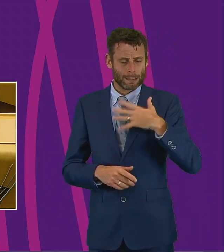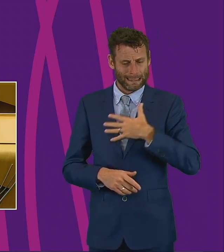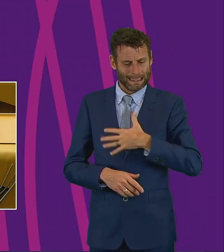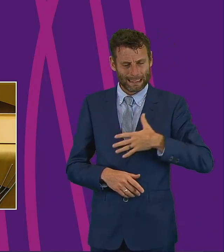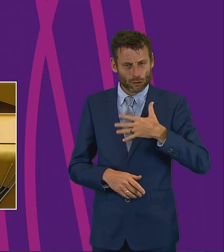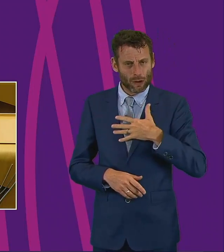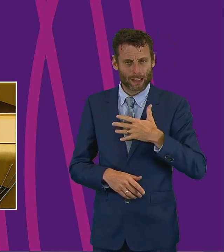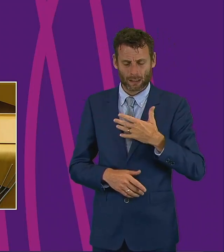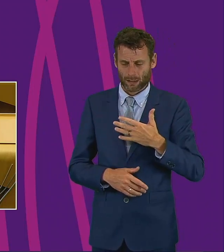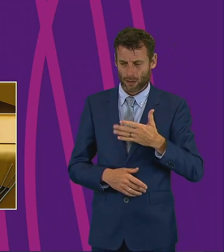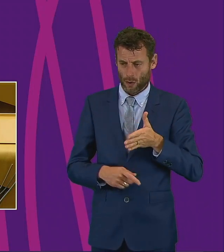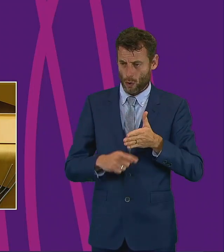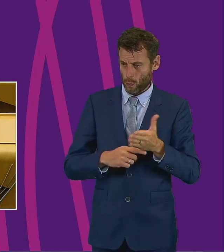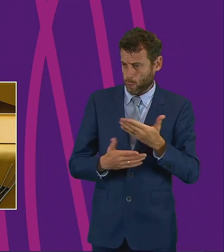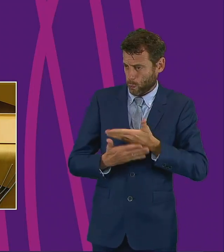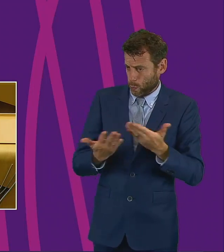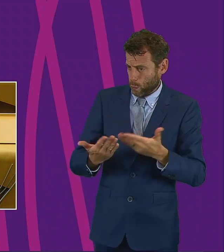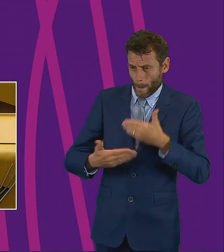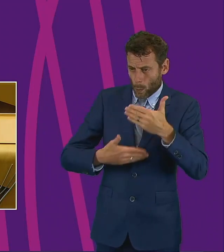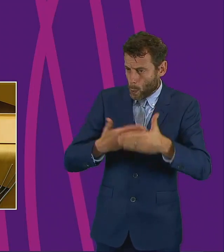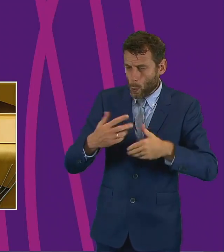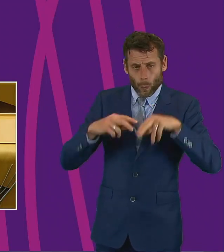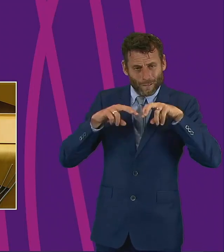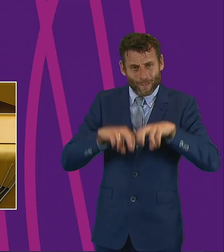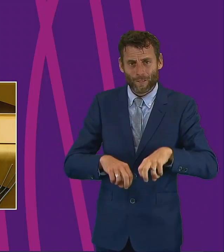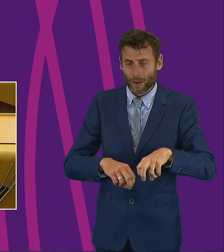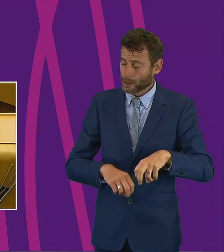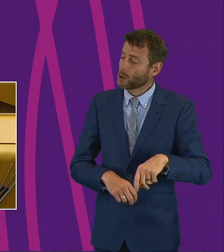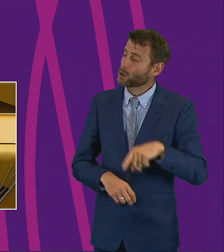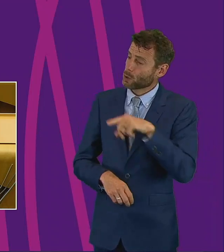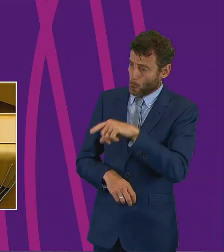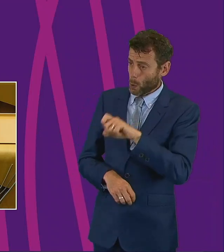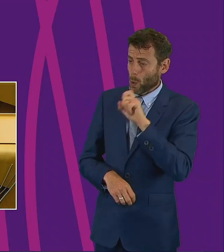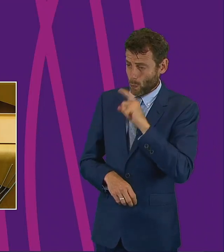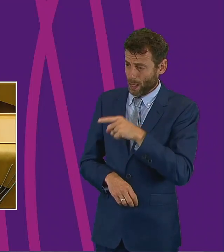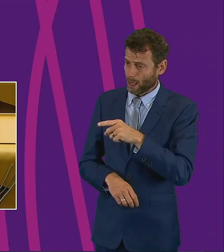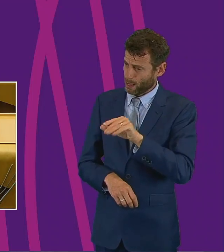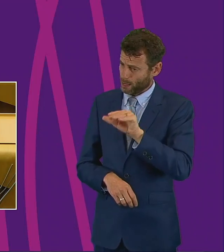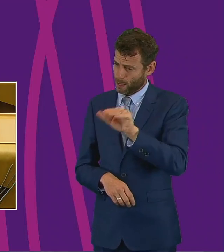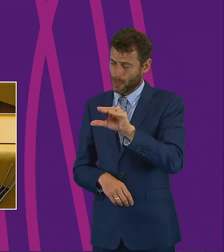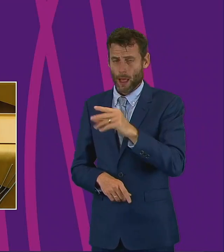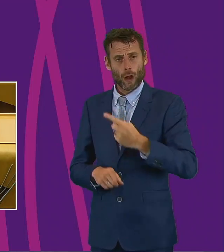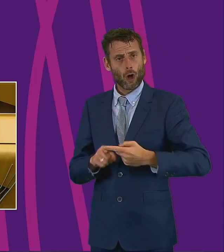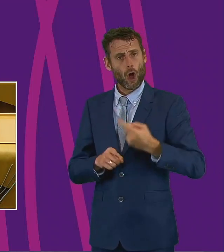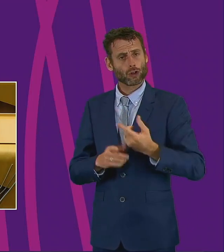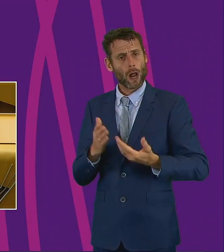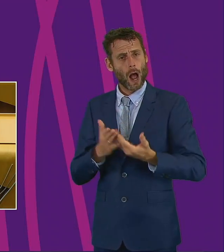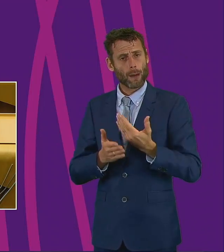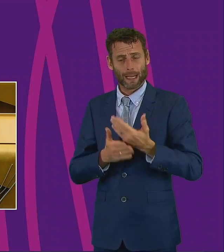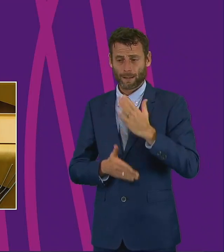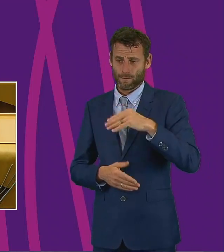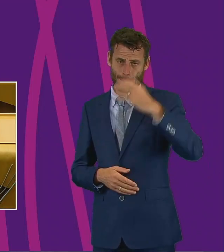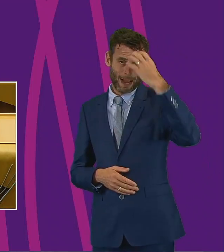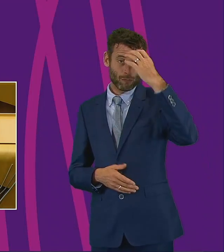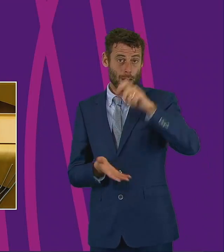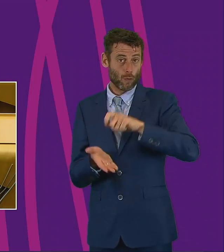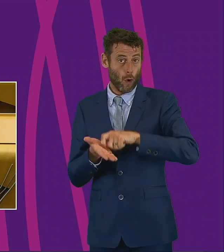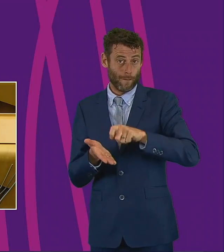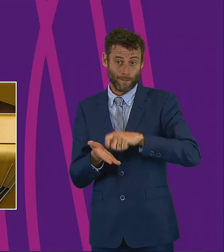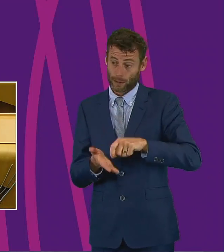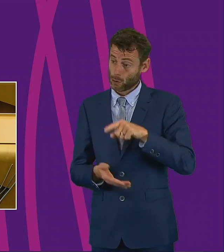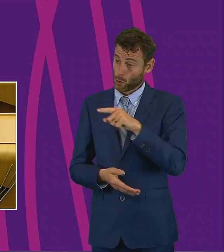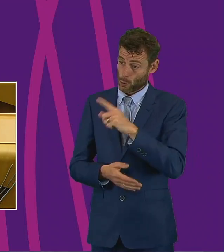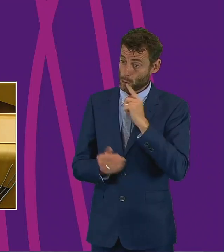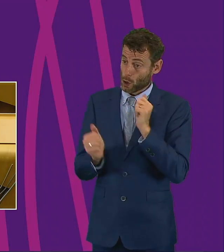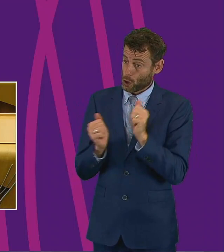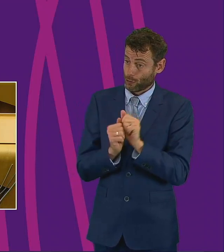Midgley by that lack of progress. So will she therefore seek an urgent update from the Crown Office, and will she agree to meet with Mrs